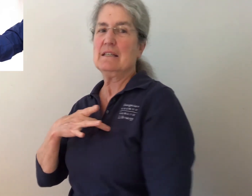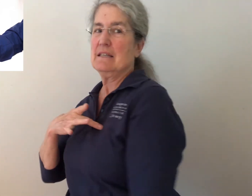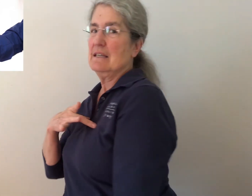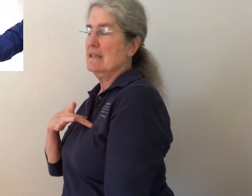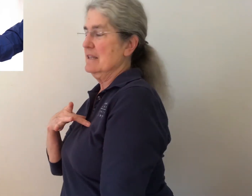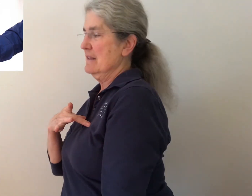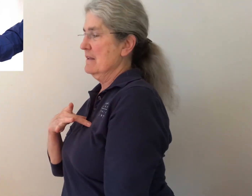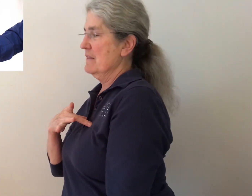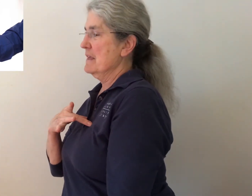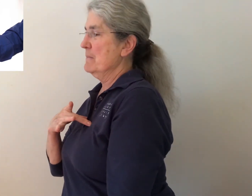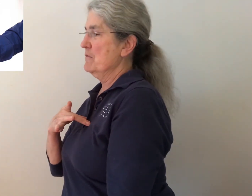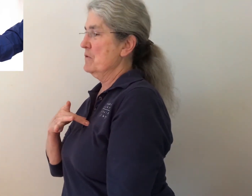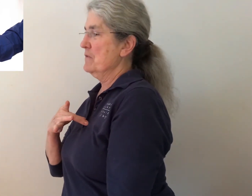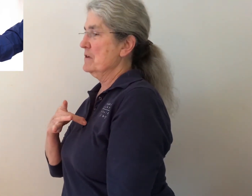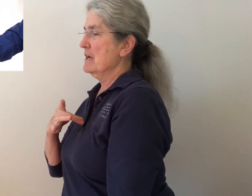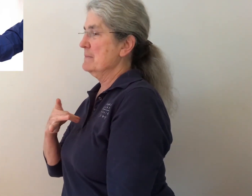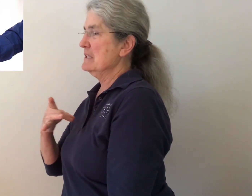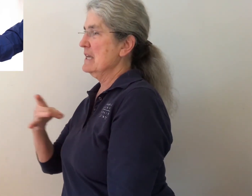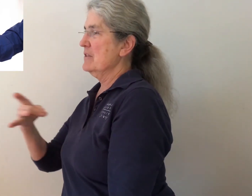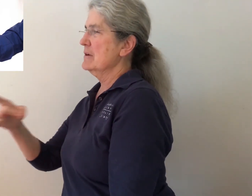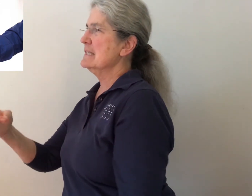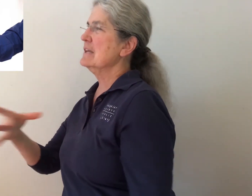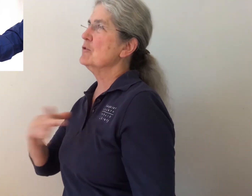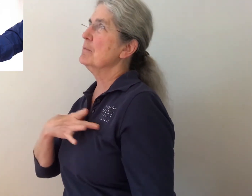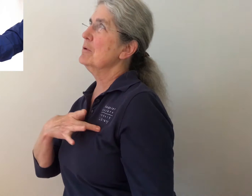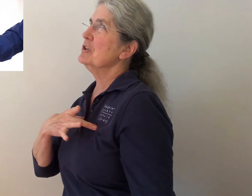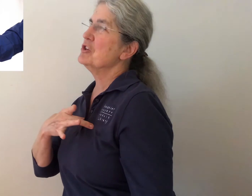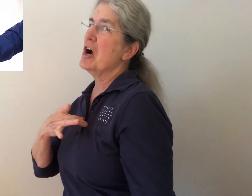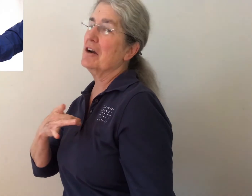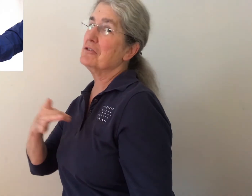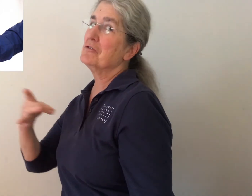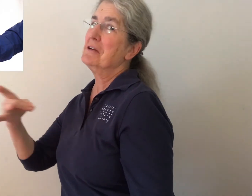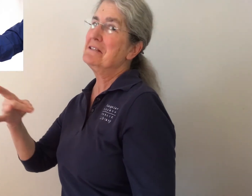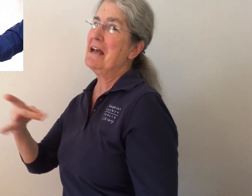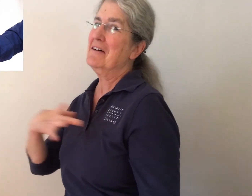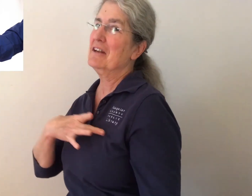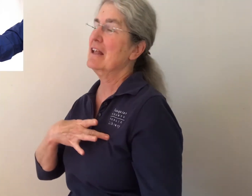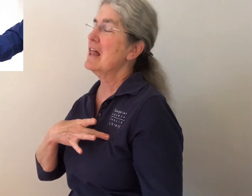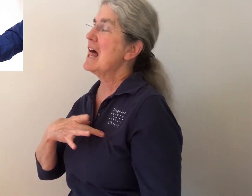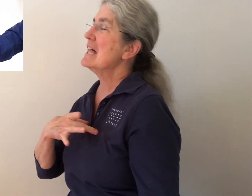Thumb and forefinger come together, and it's like you're pulling your heartstrings out.